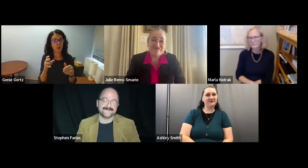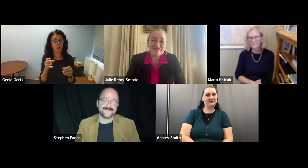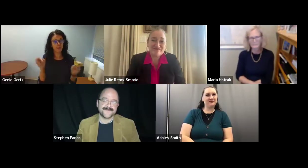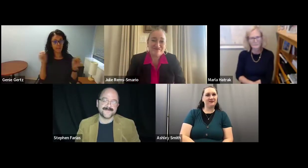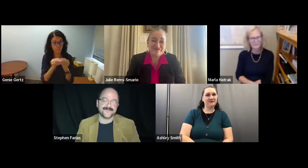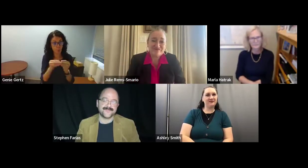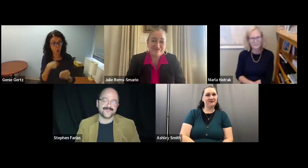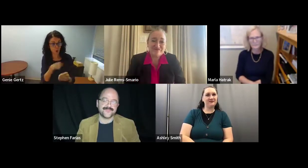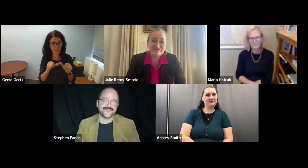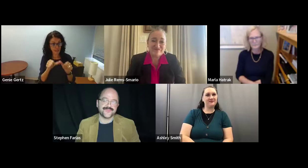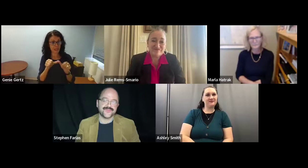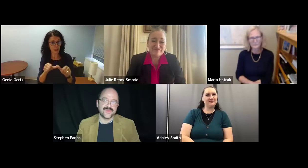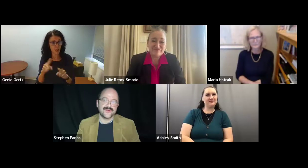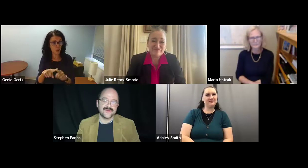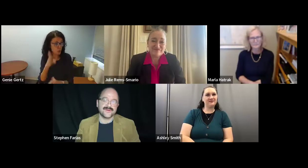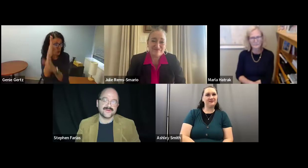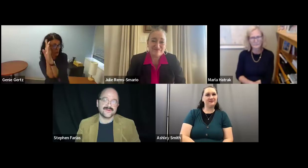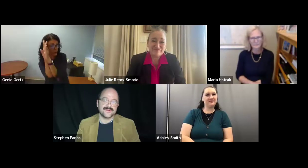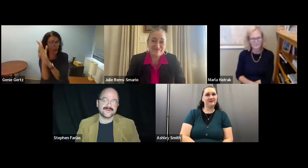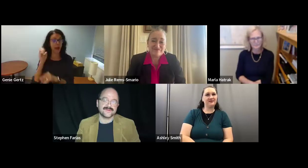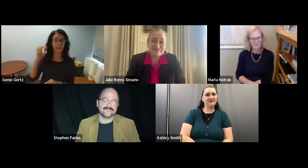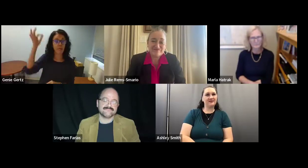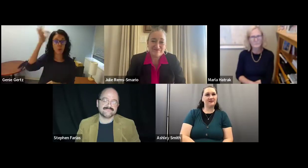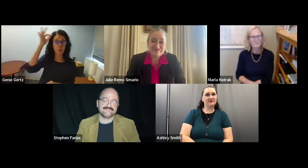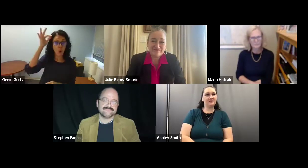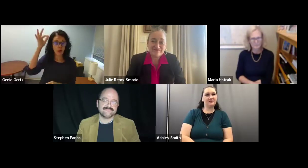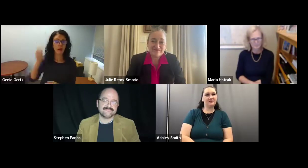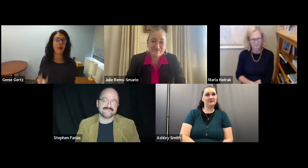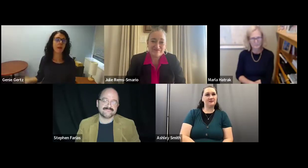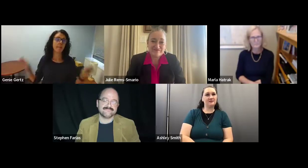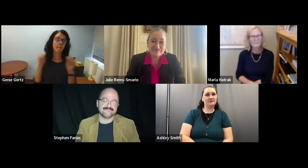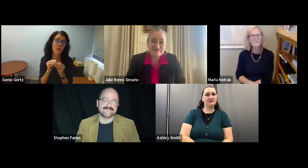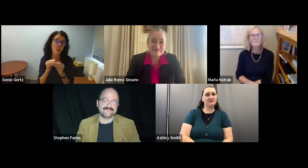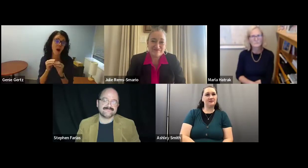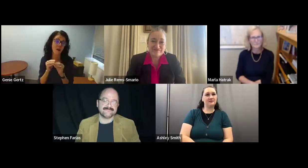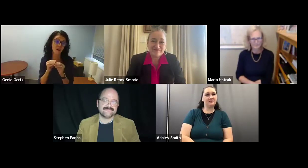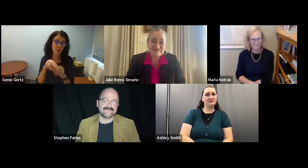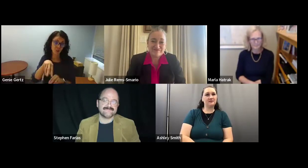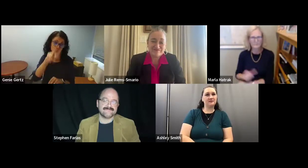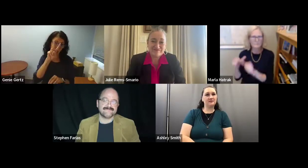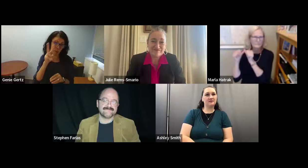side, but the more we continue to not look, the more we,